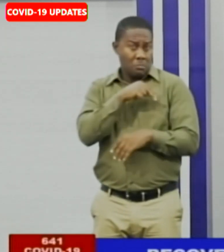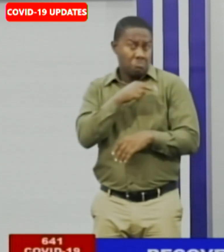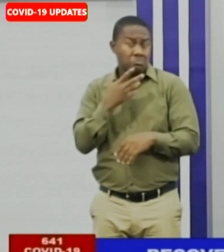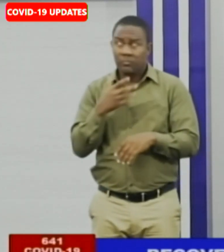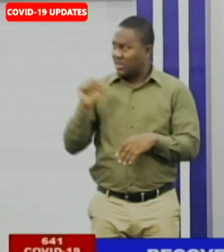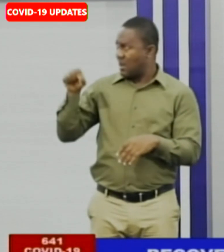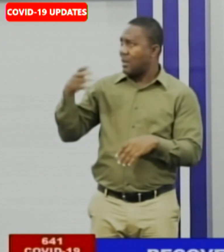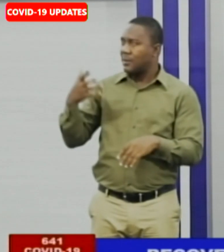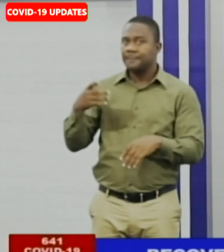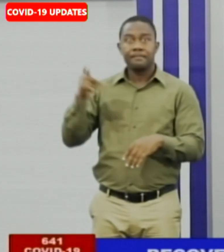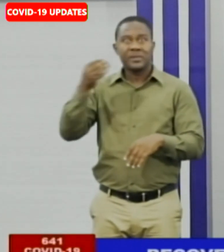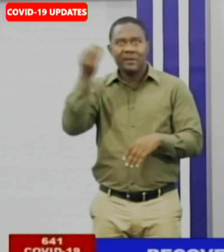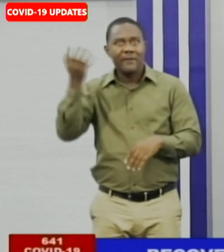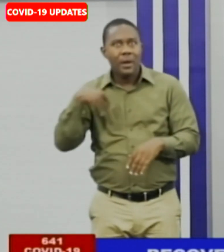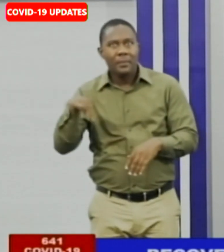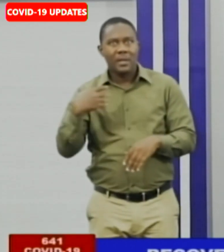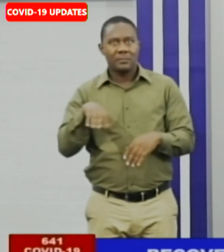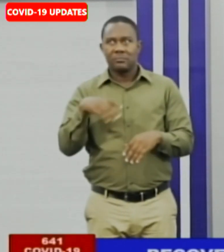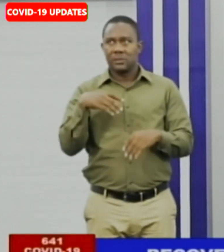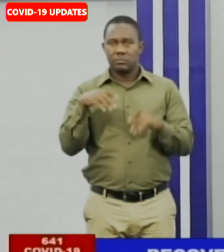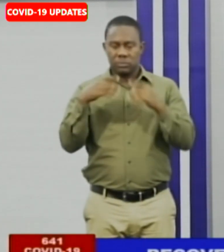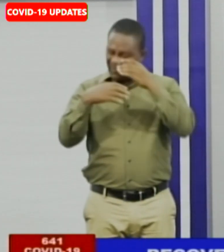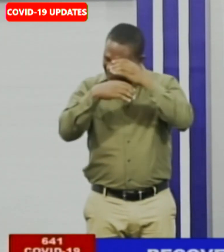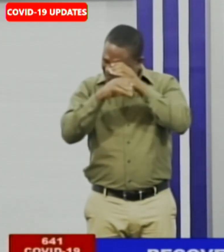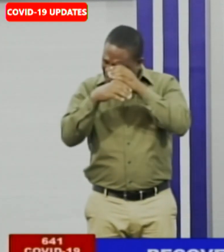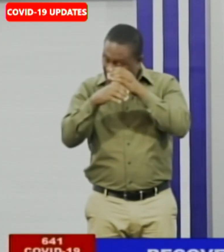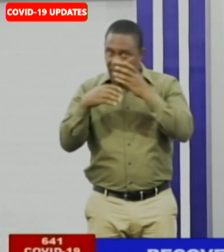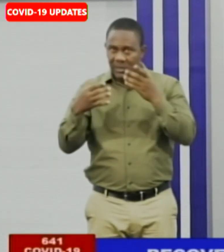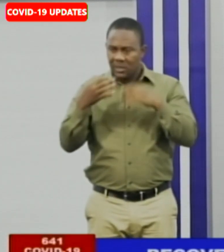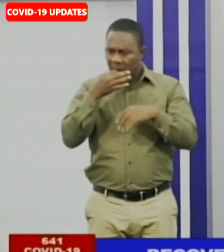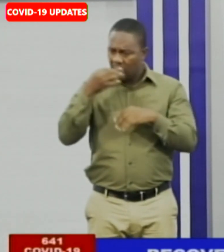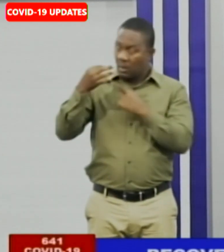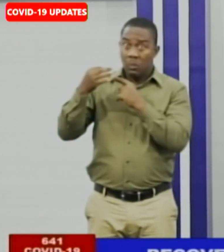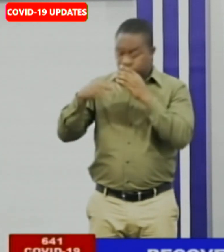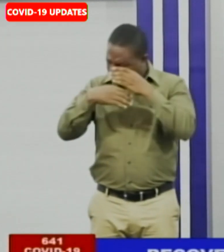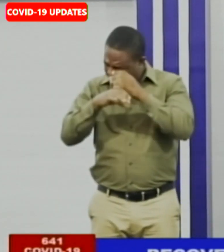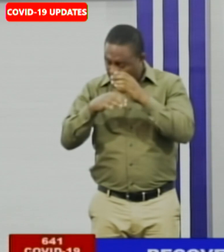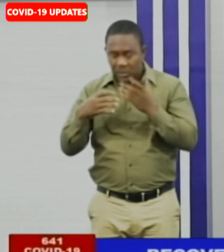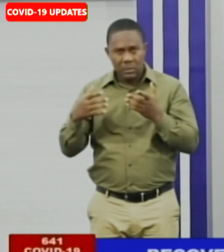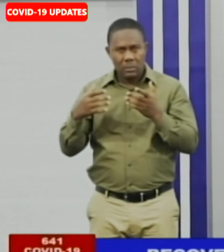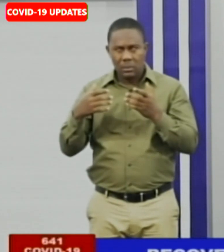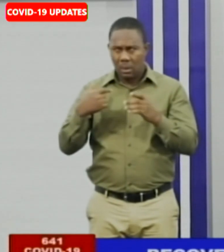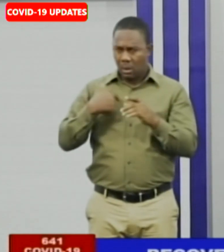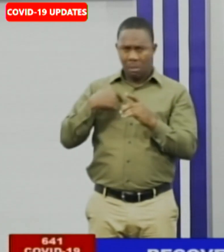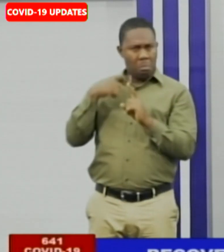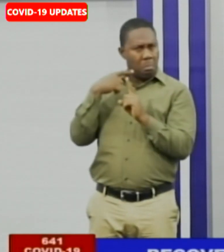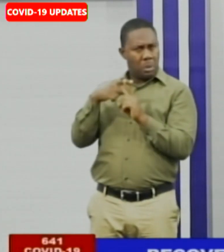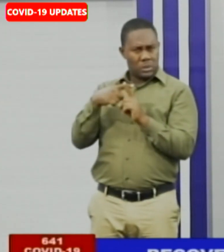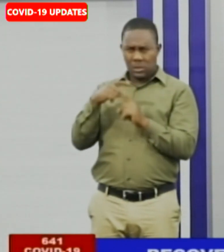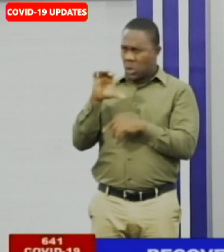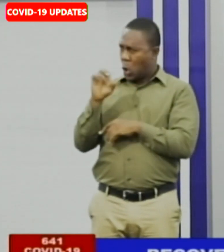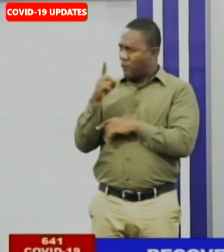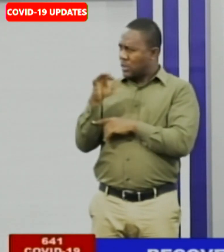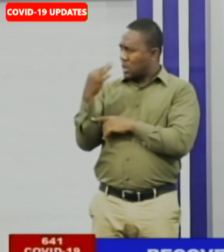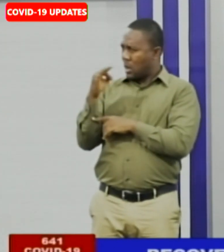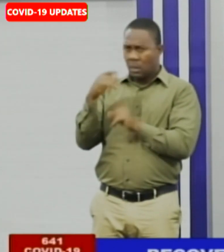sample, and lo and behold, they found out that you are COVID-19 positive or coronavirus positive.